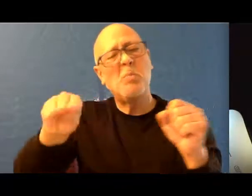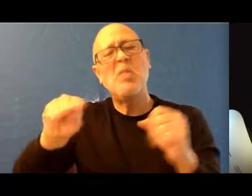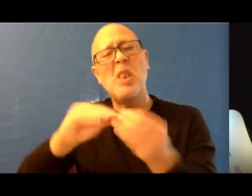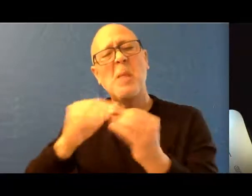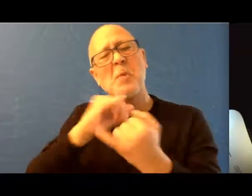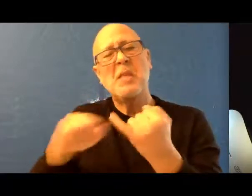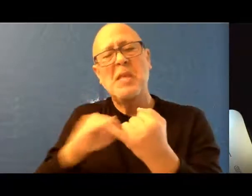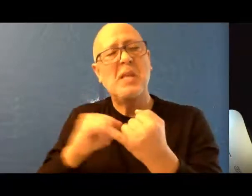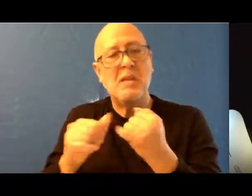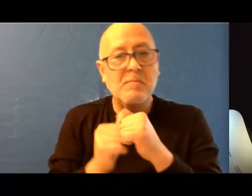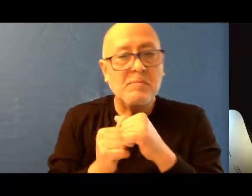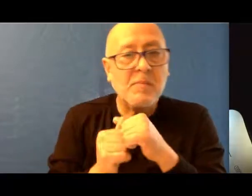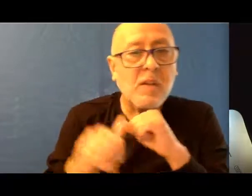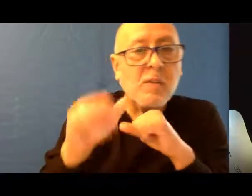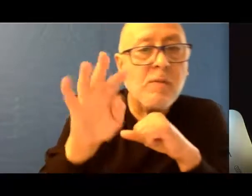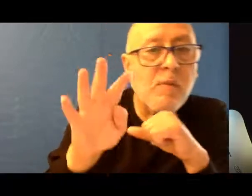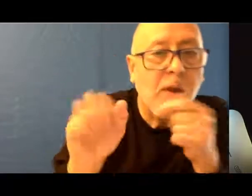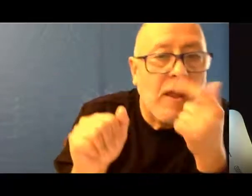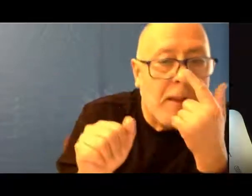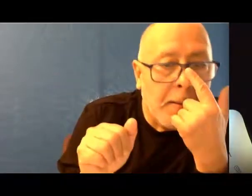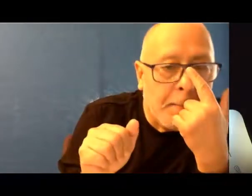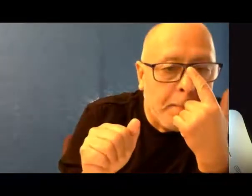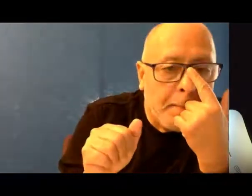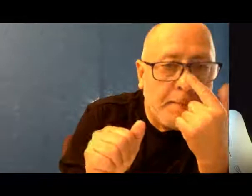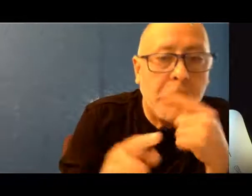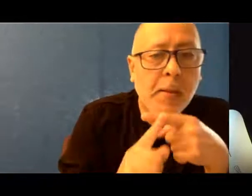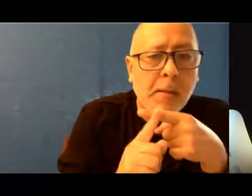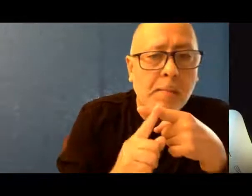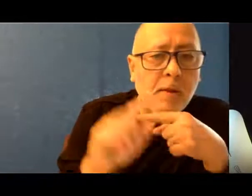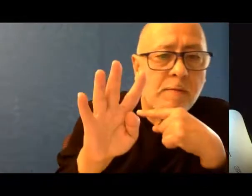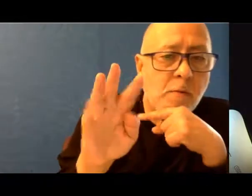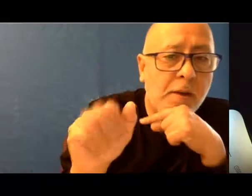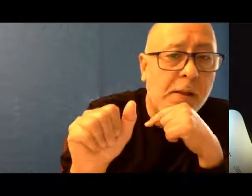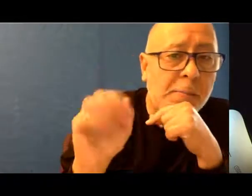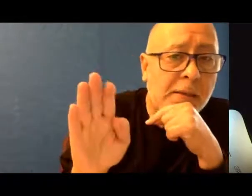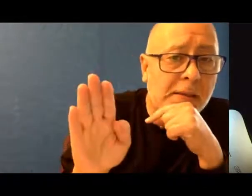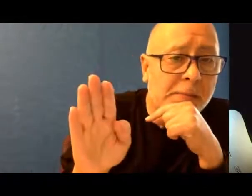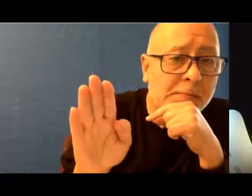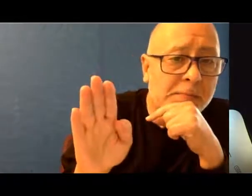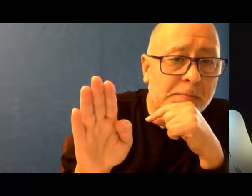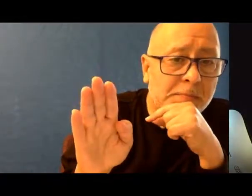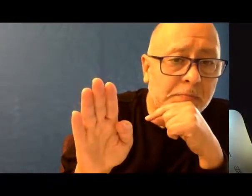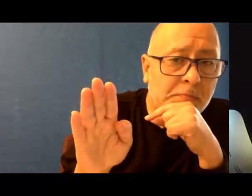So 4a plus 4ab